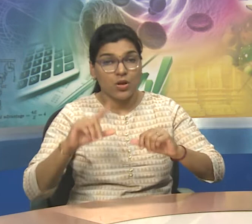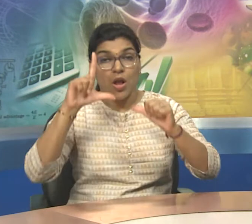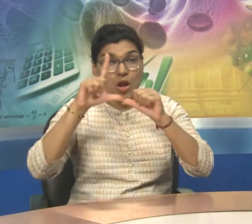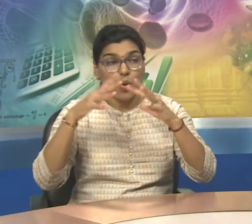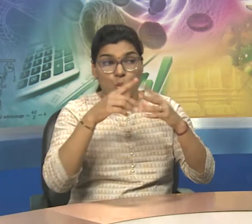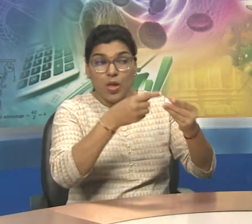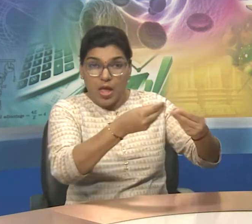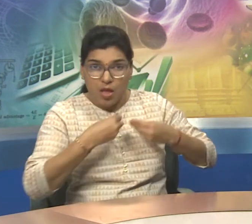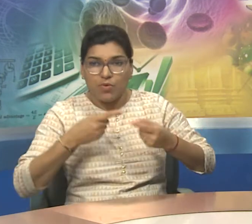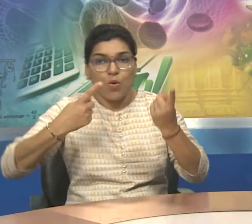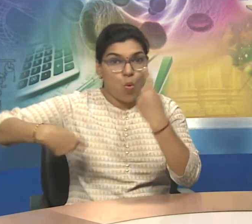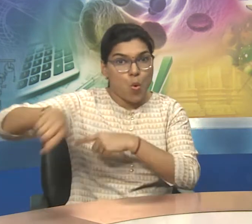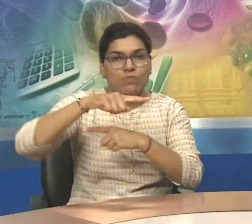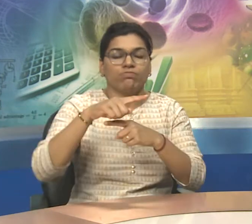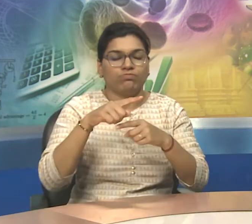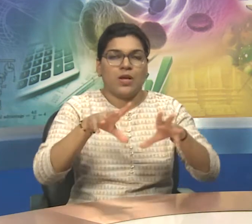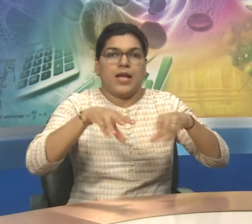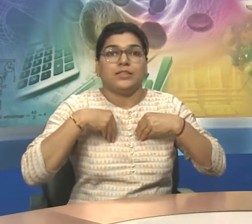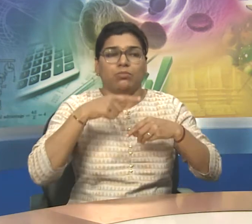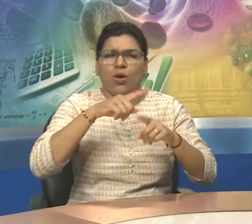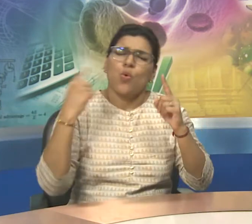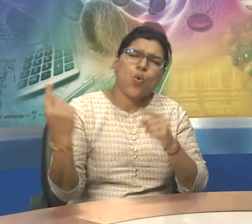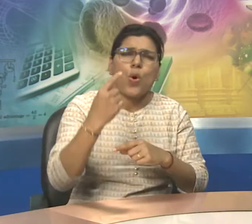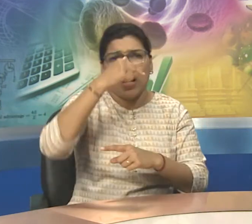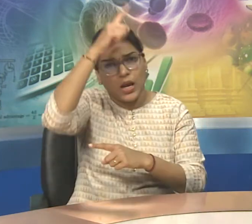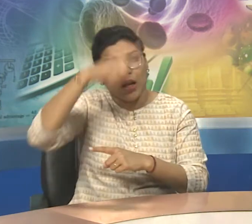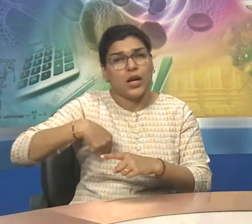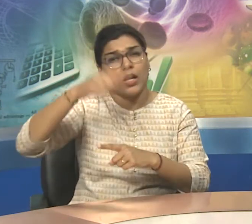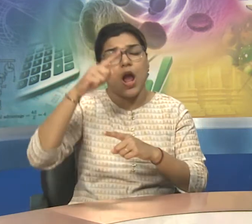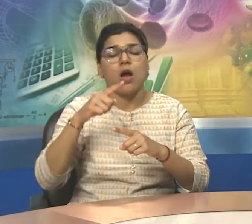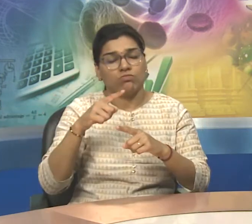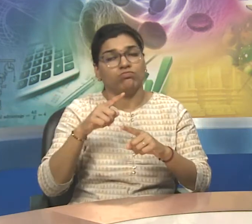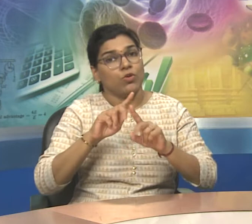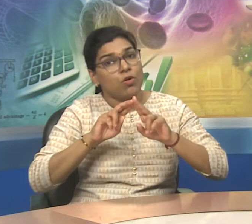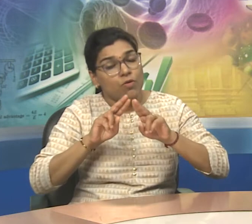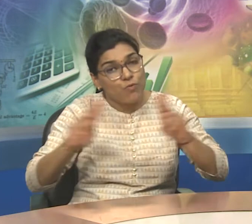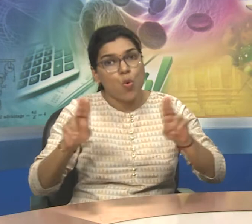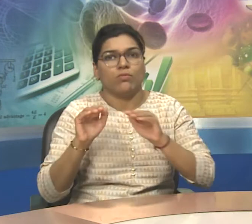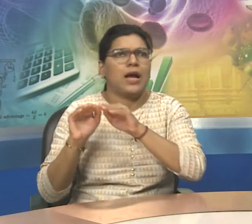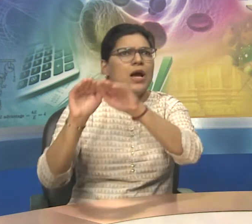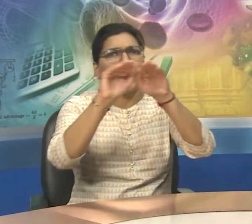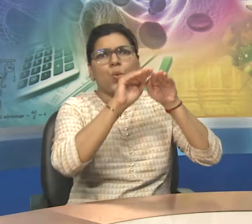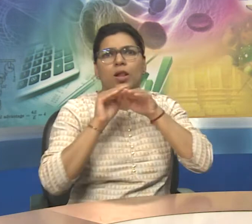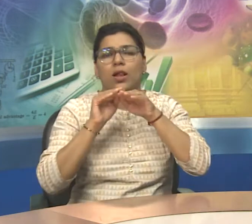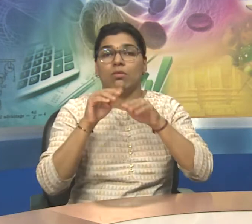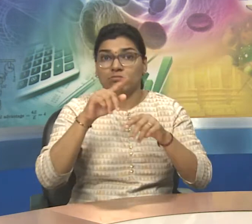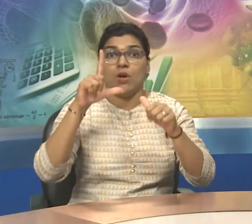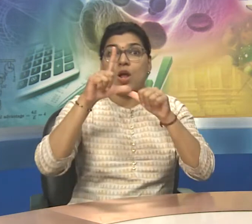Rules and regulations are made by legal officers or the government, and the law